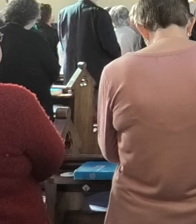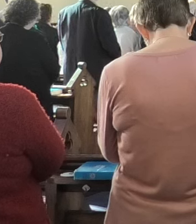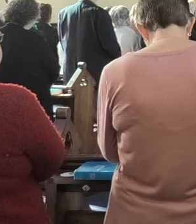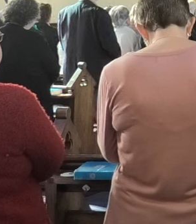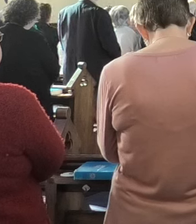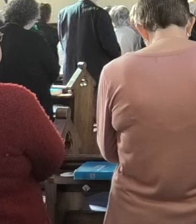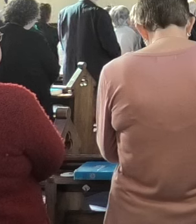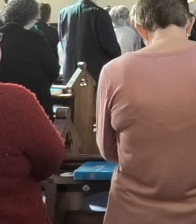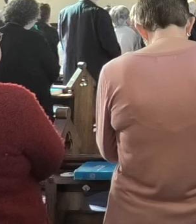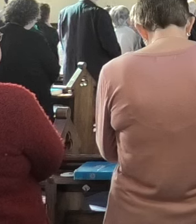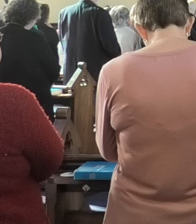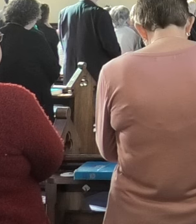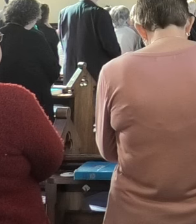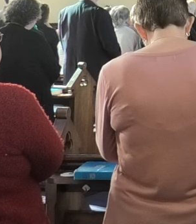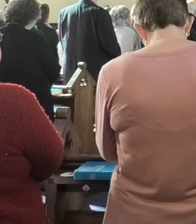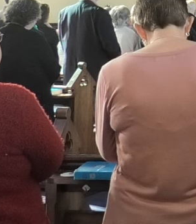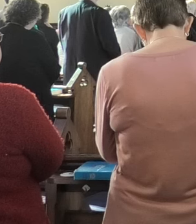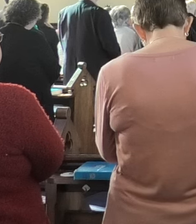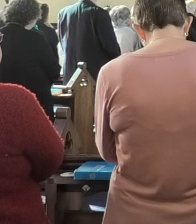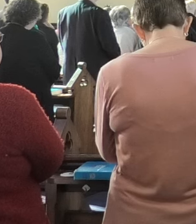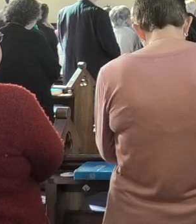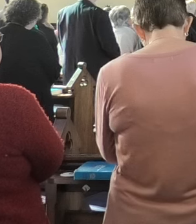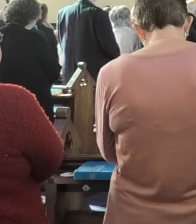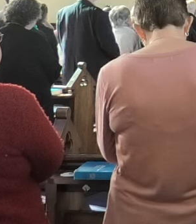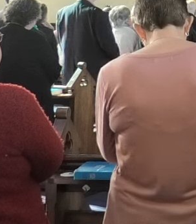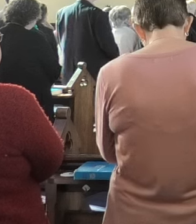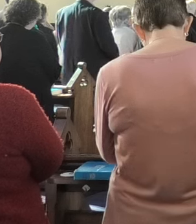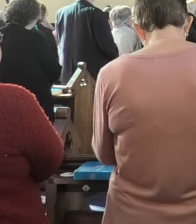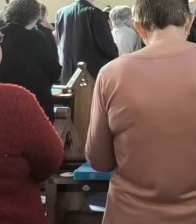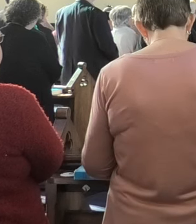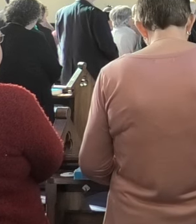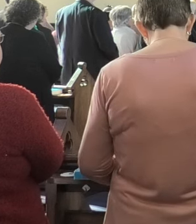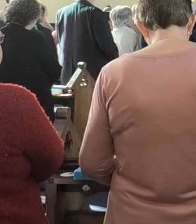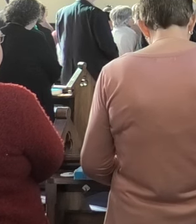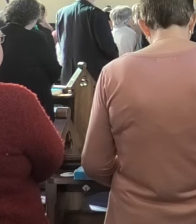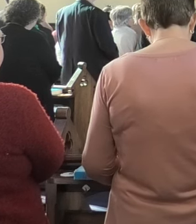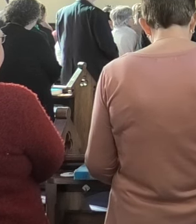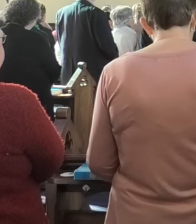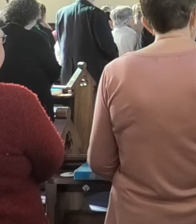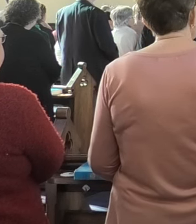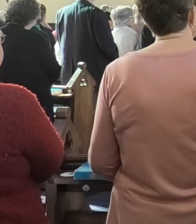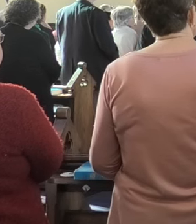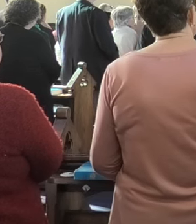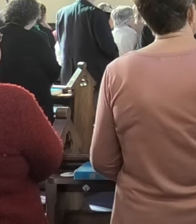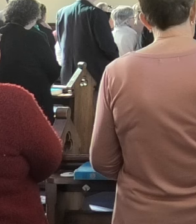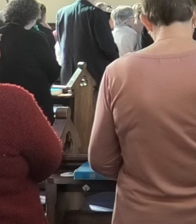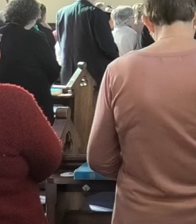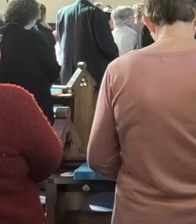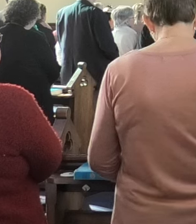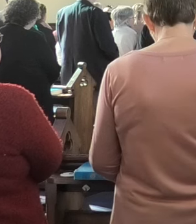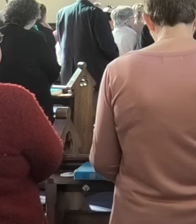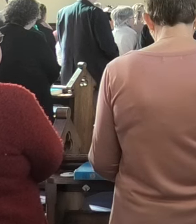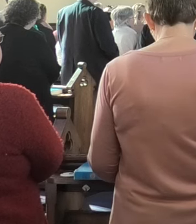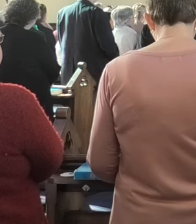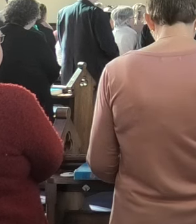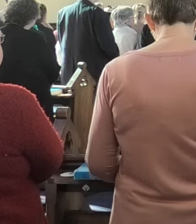to the building here. You're invited to stay and continue fellowship and conversation and community. Thank you again for your